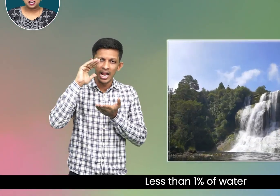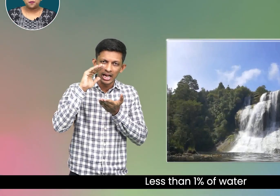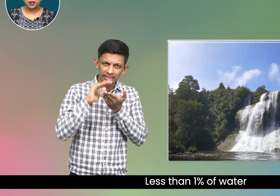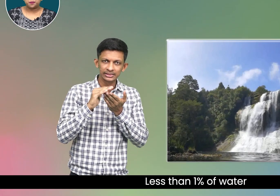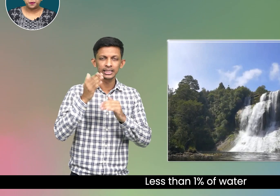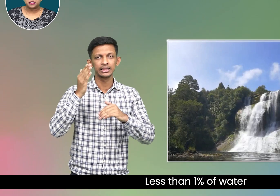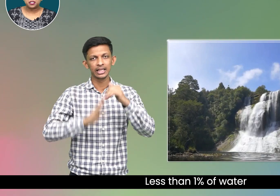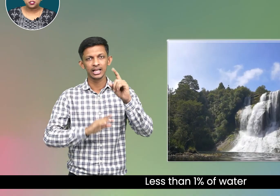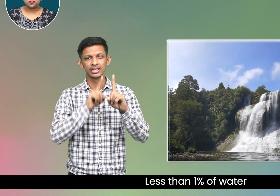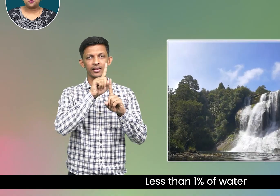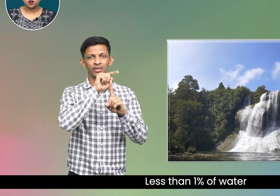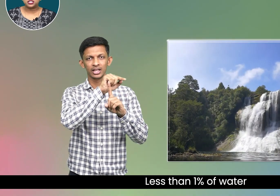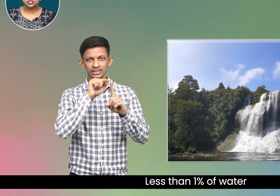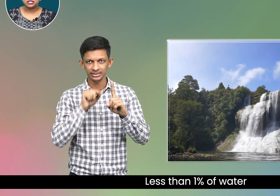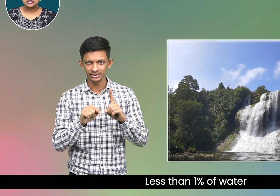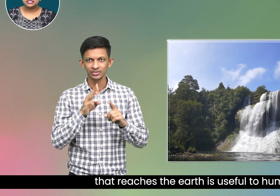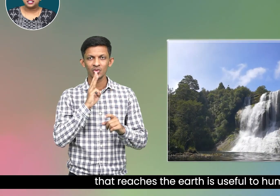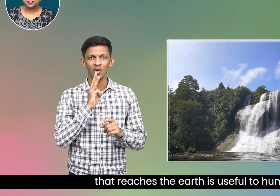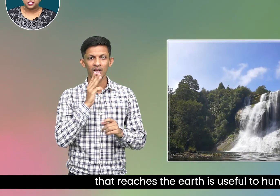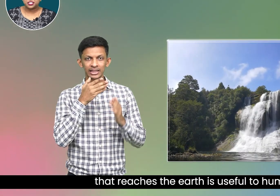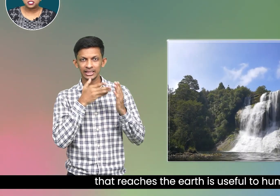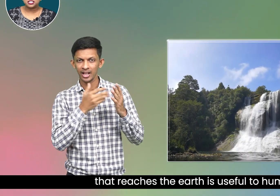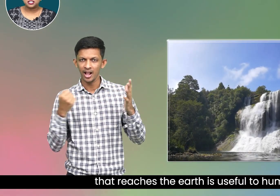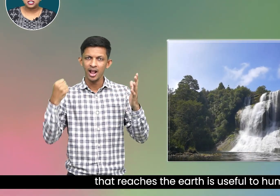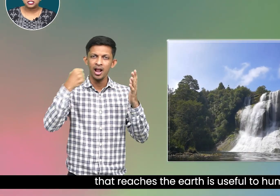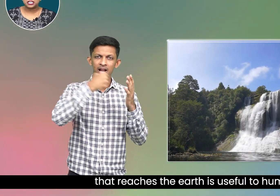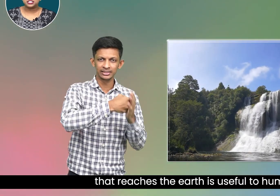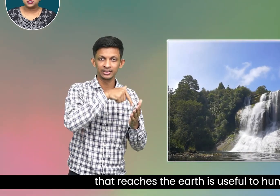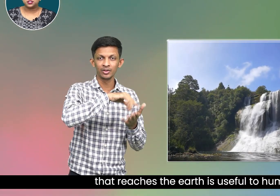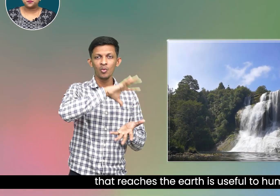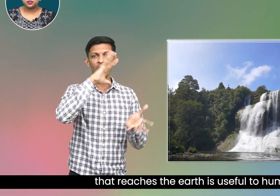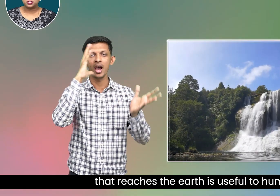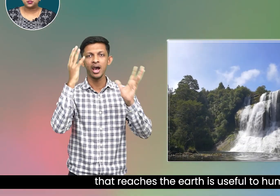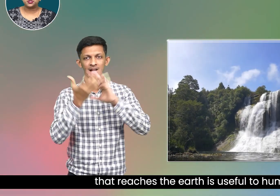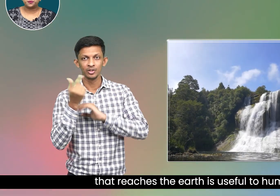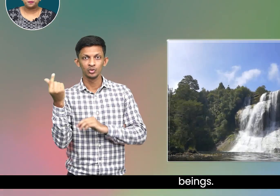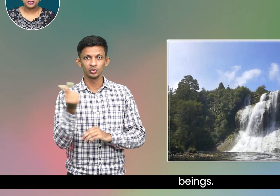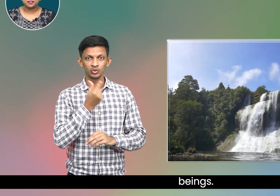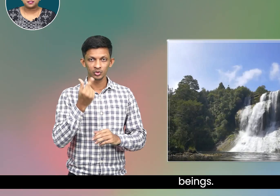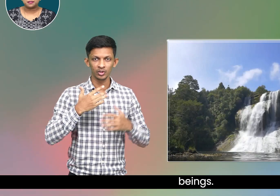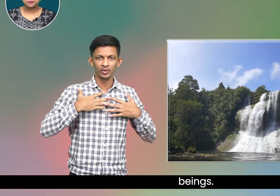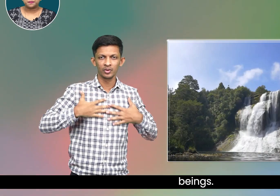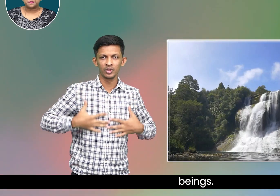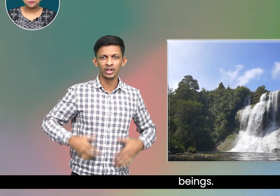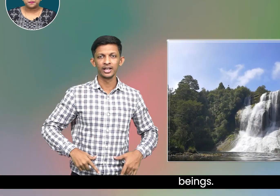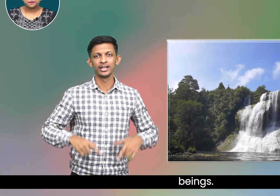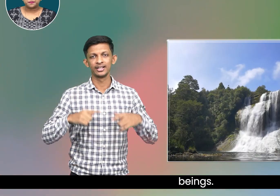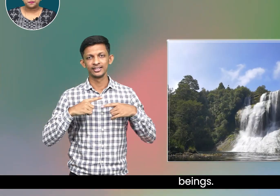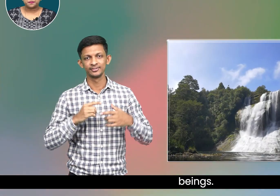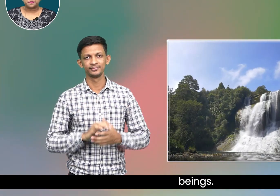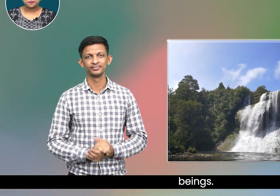Less than 1% of water that reaches the earth is useful to human beings.